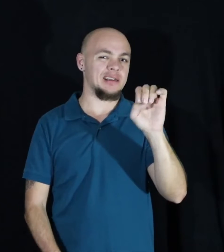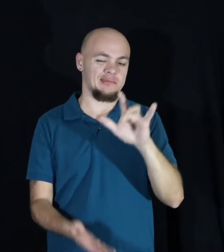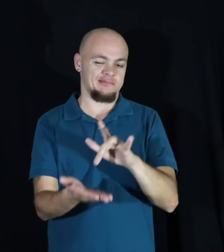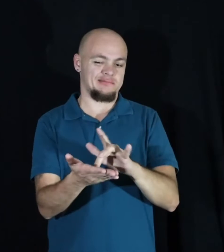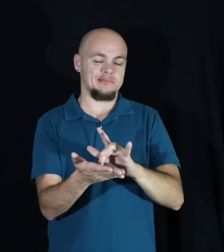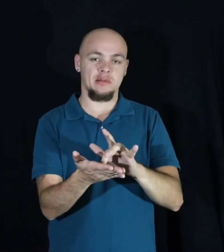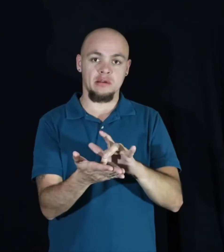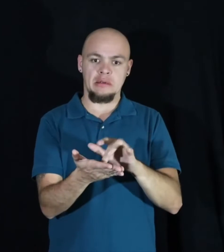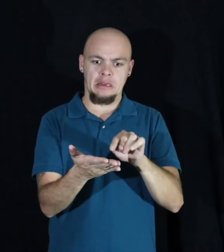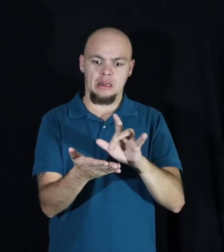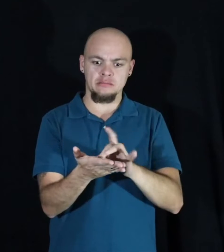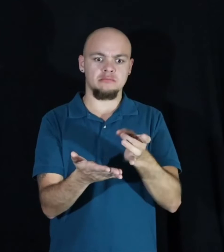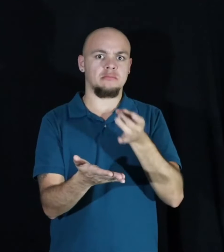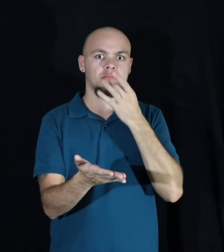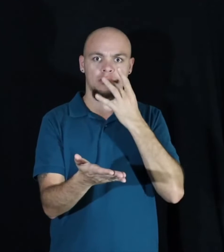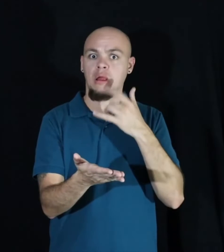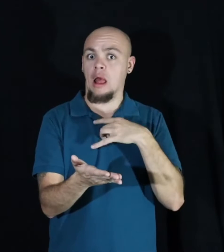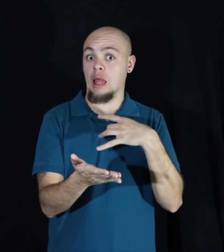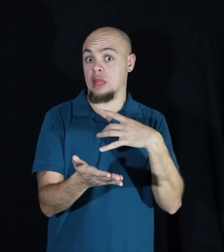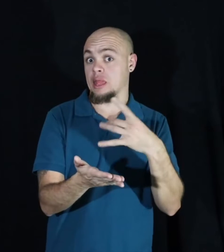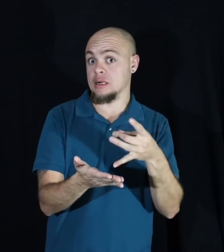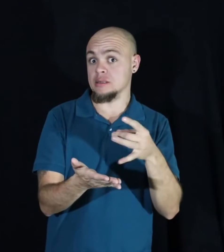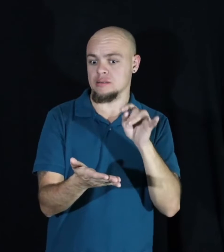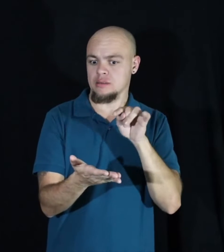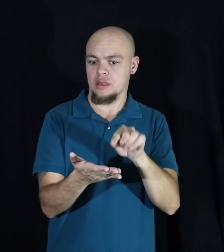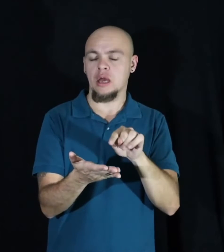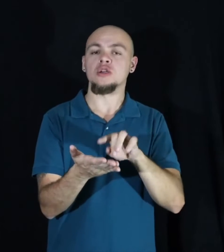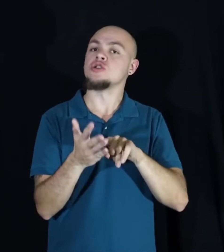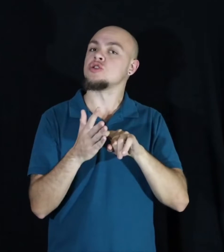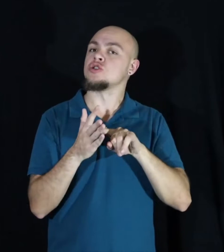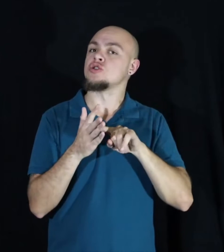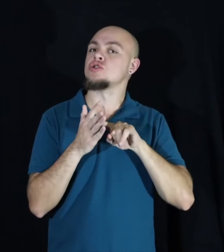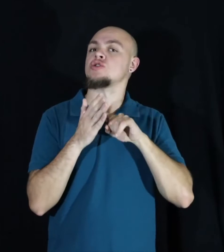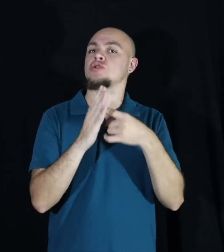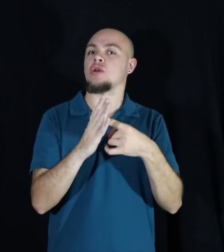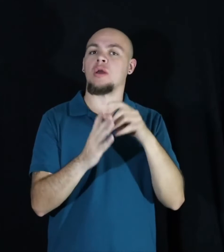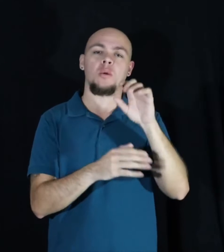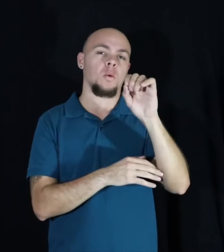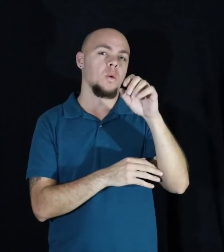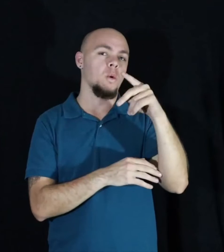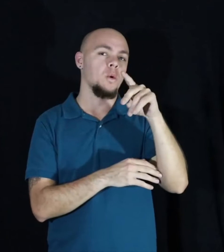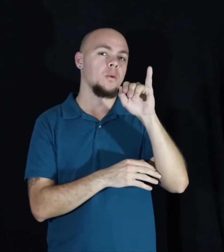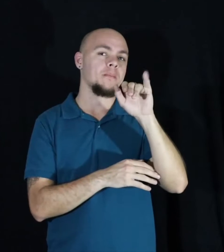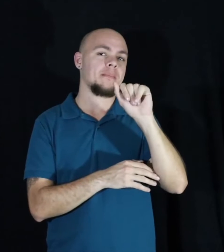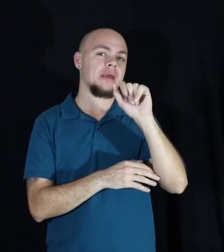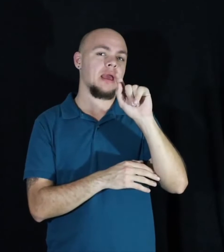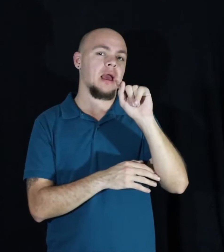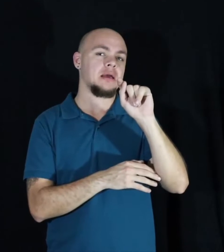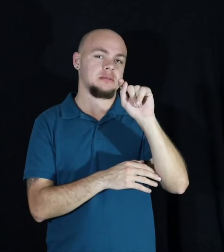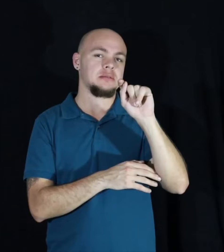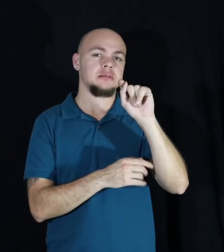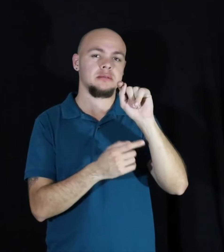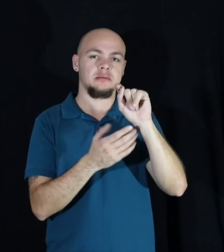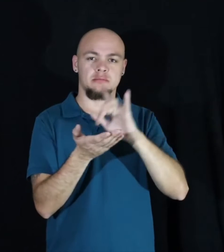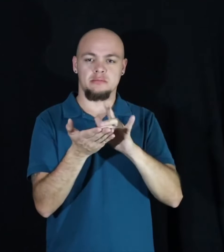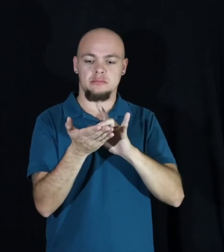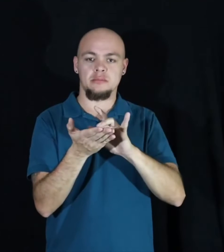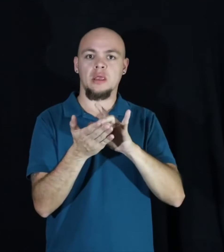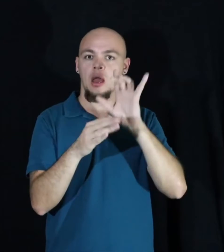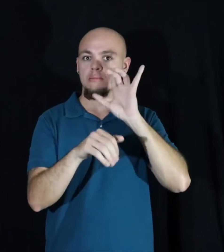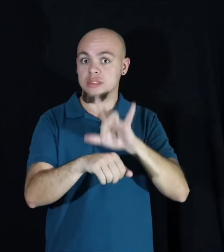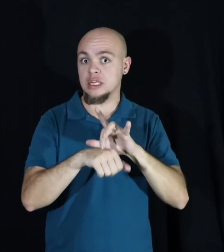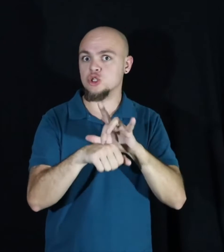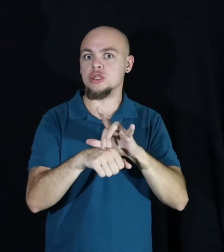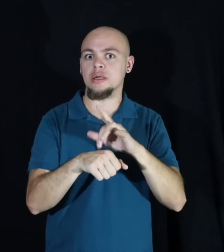and I liked it, and that started my opiate obsession and addiction right